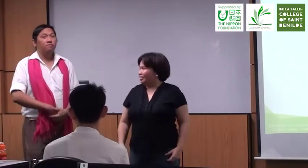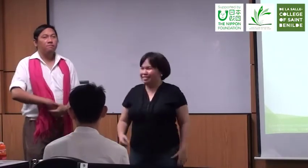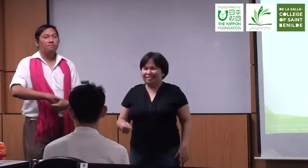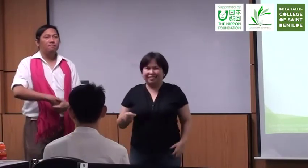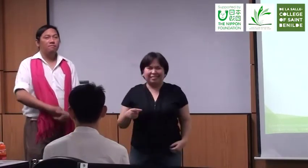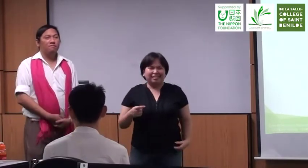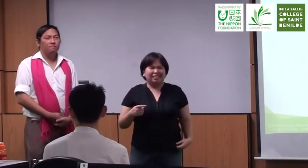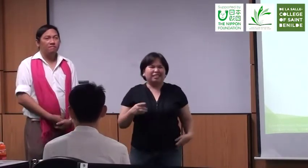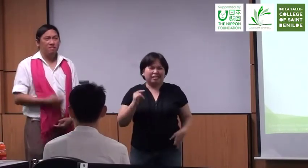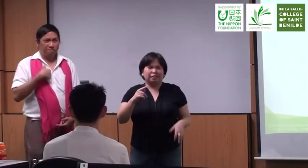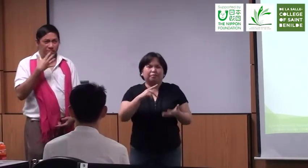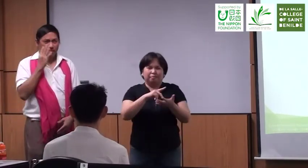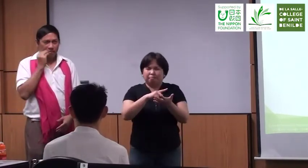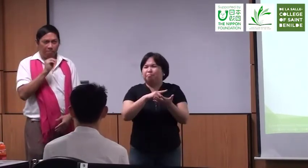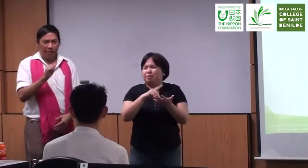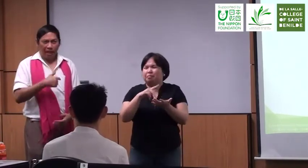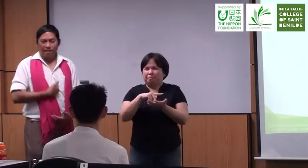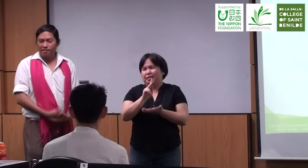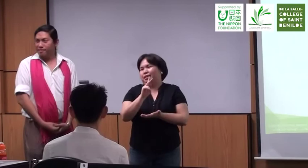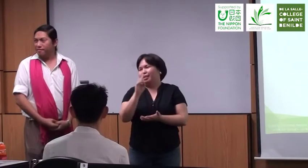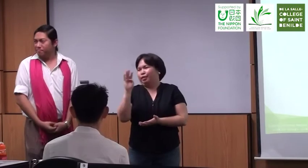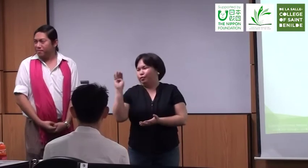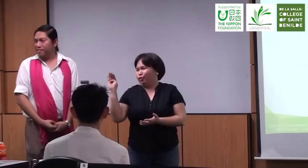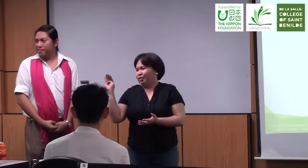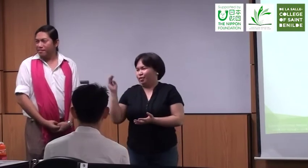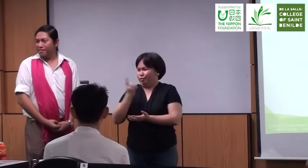Siyempre! Actually, tingtad ko lang.